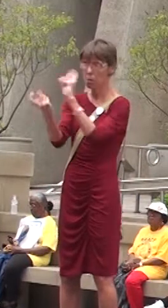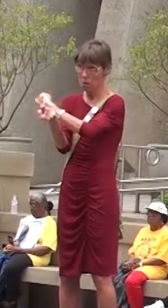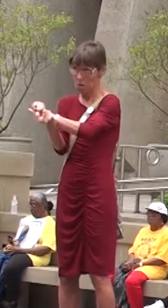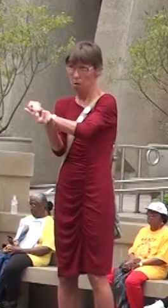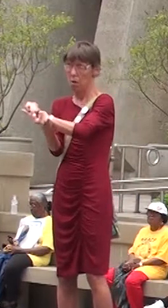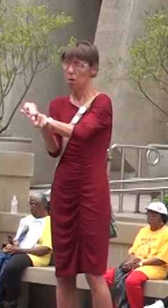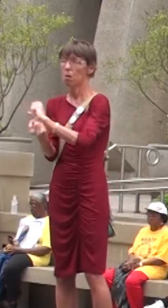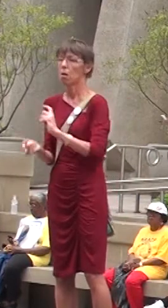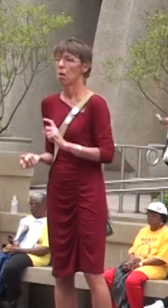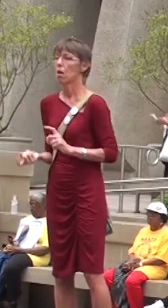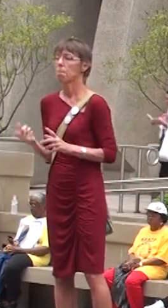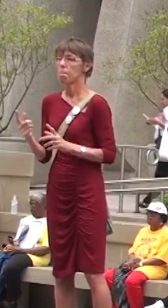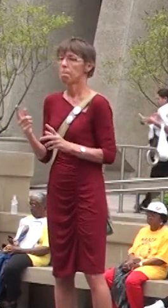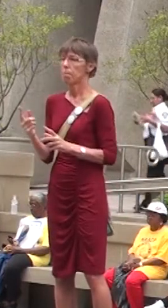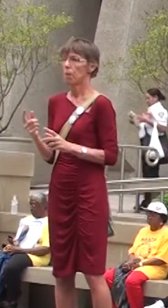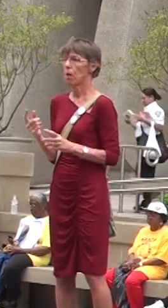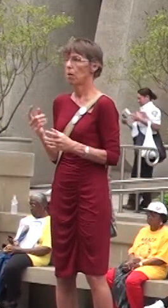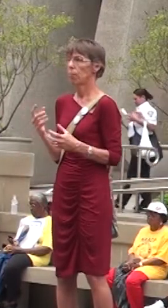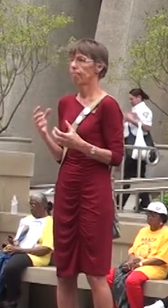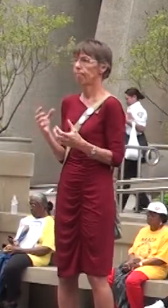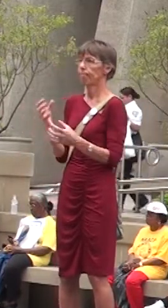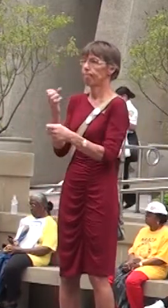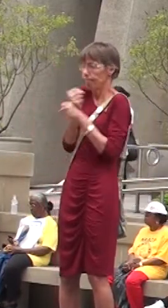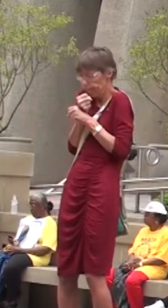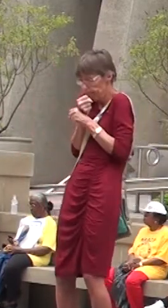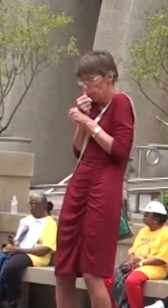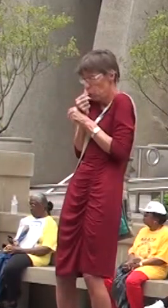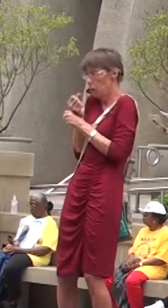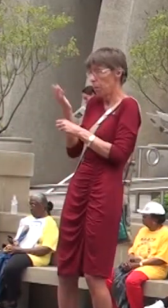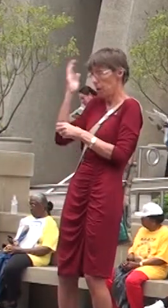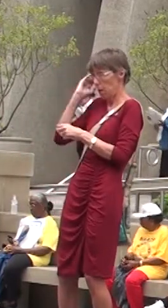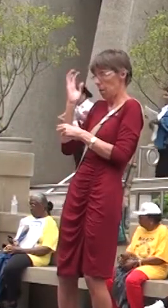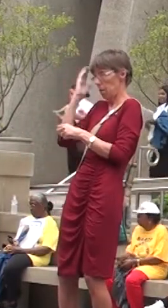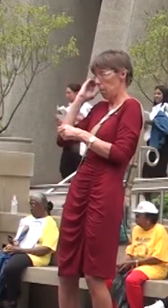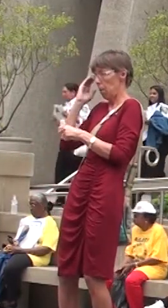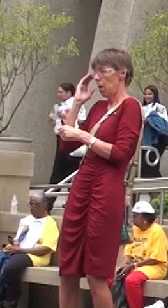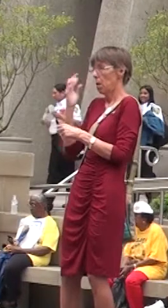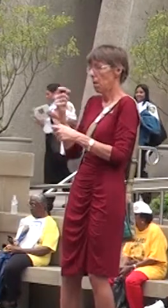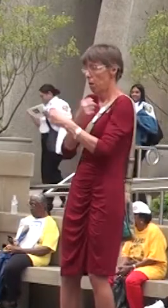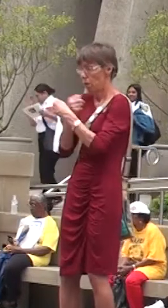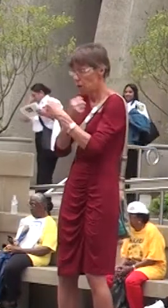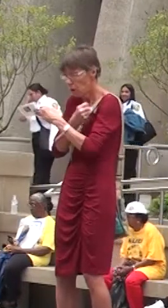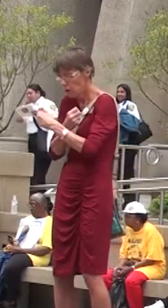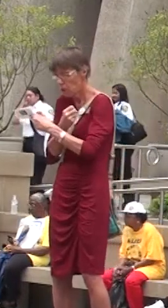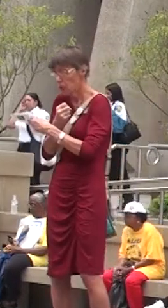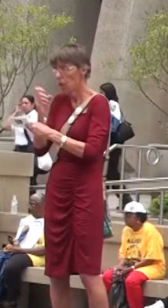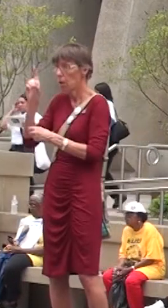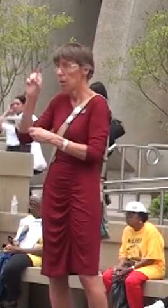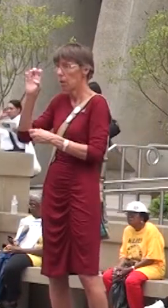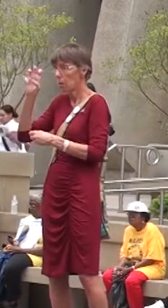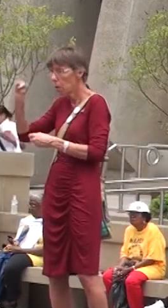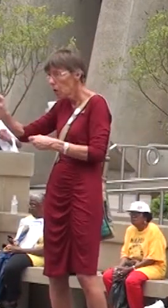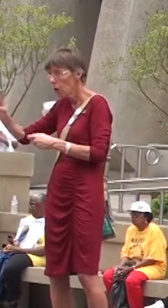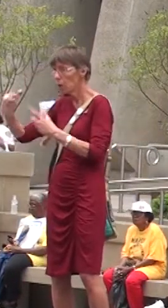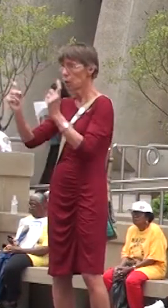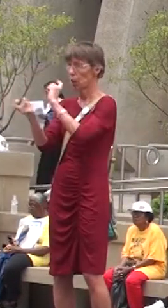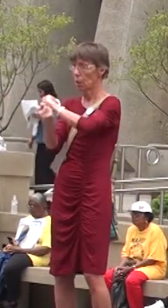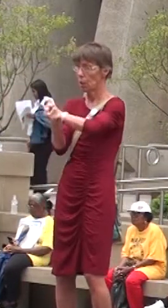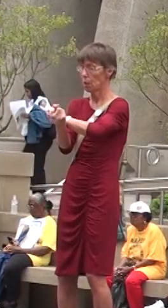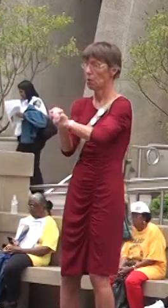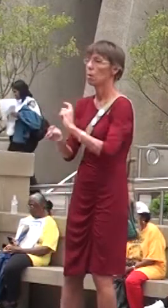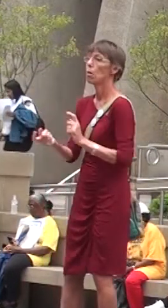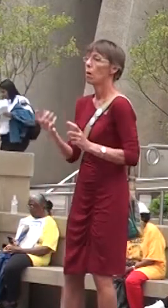They are clinging to the past, fighting against democratic change, fighting against a North Carolina